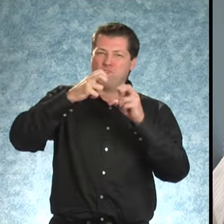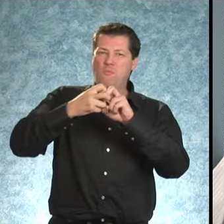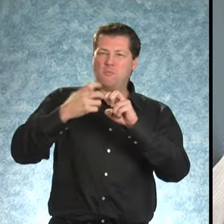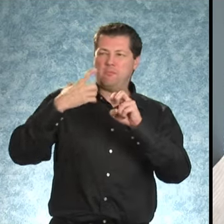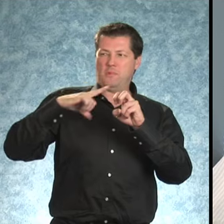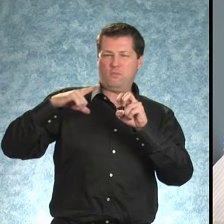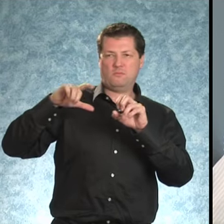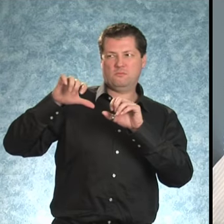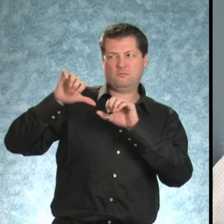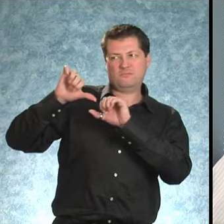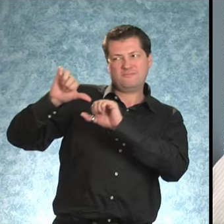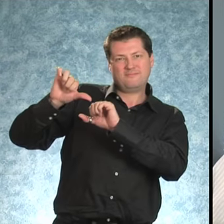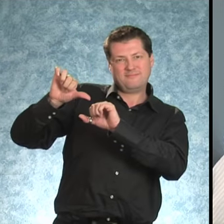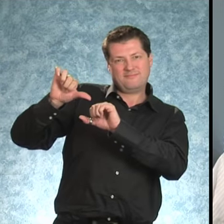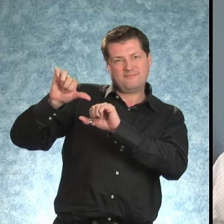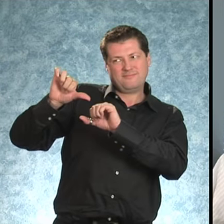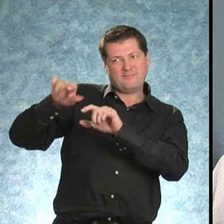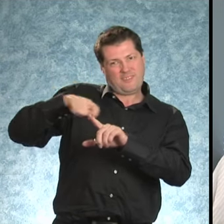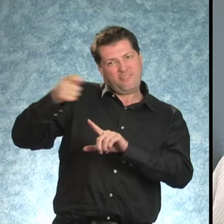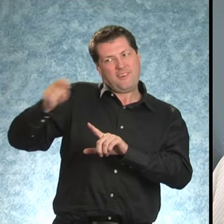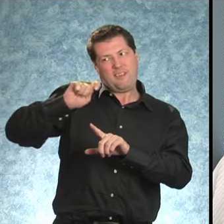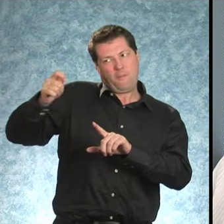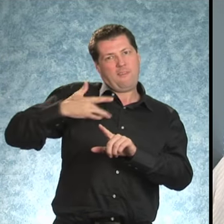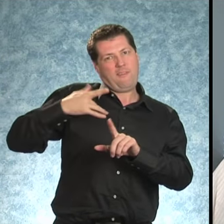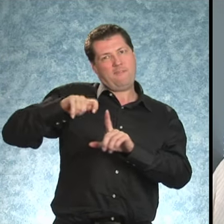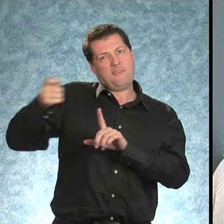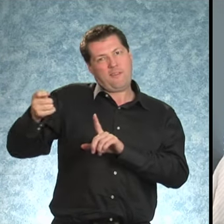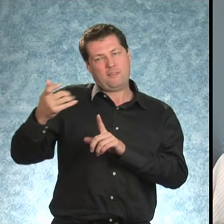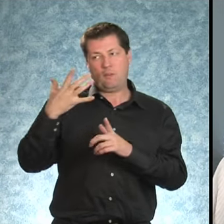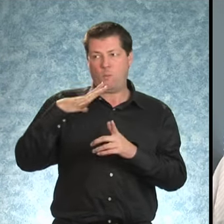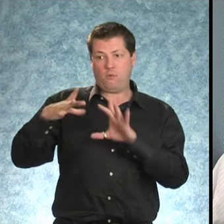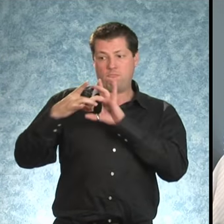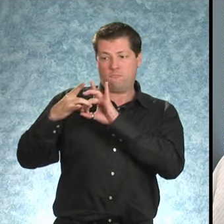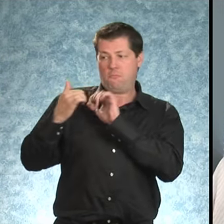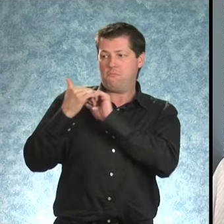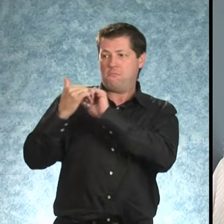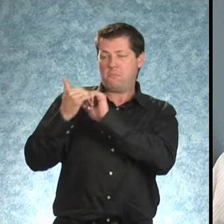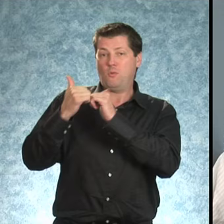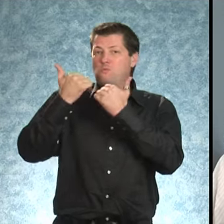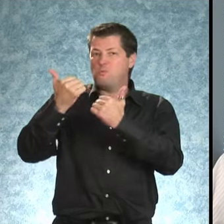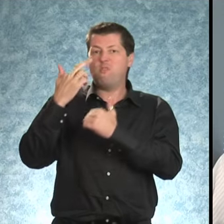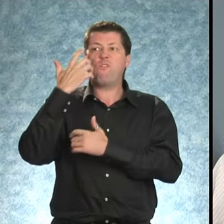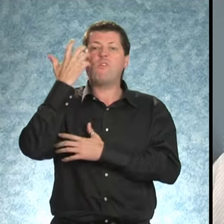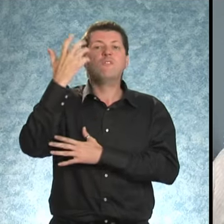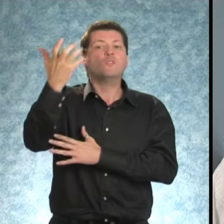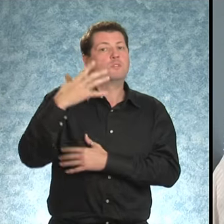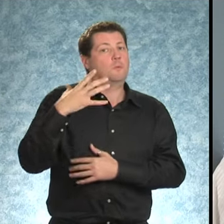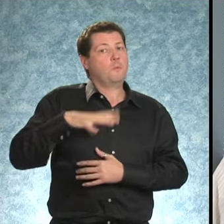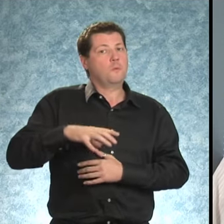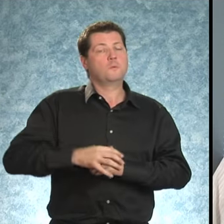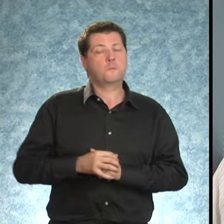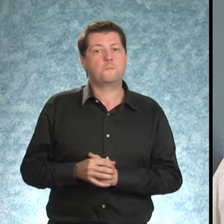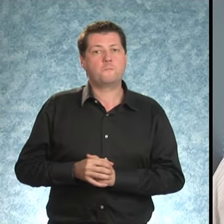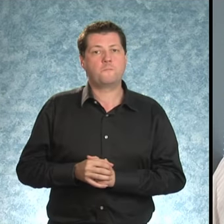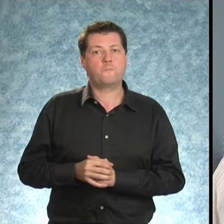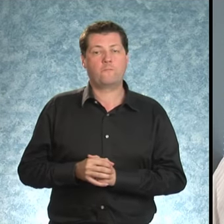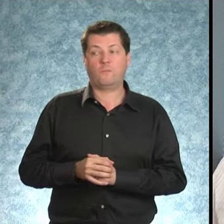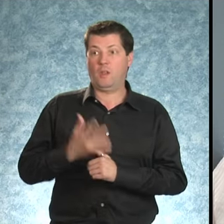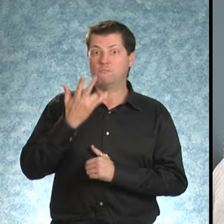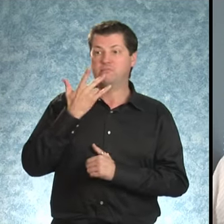that you are neighbours with this person and your relationship with them will be seen to go on for some period of